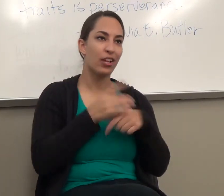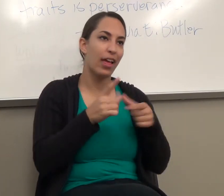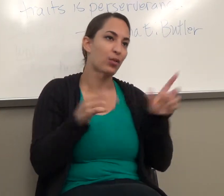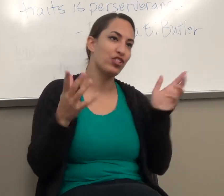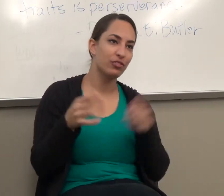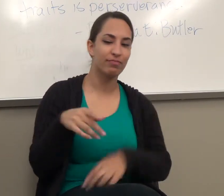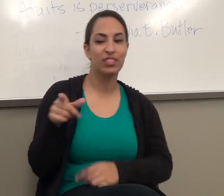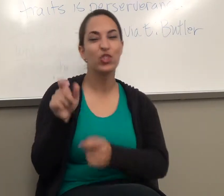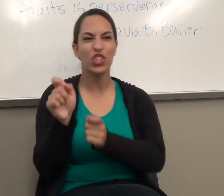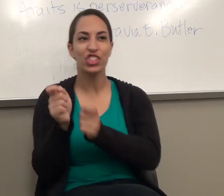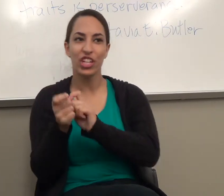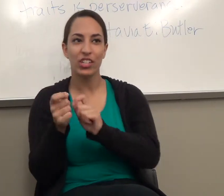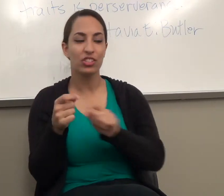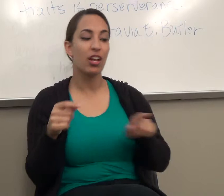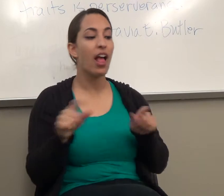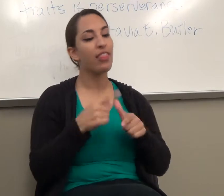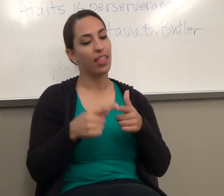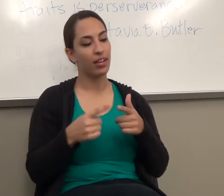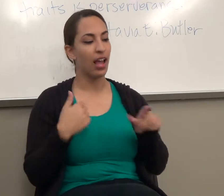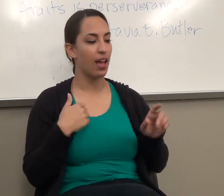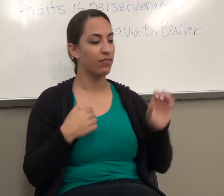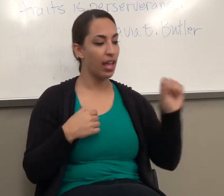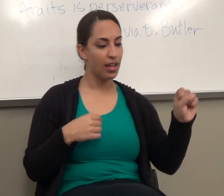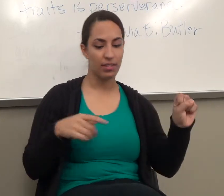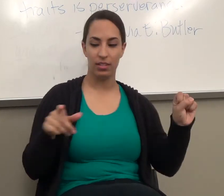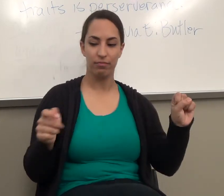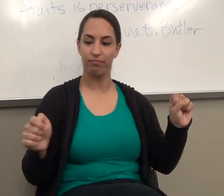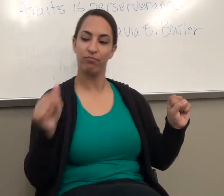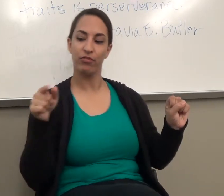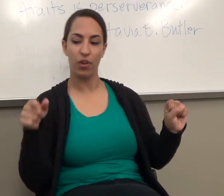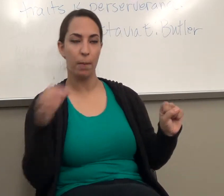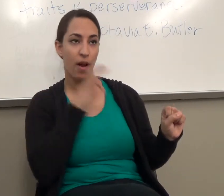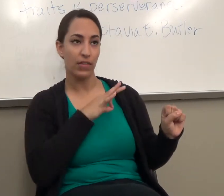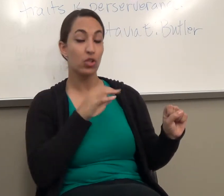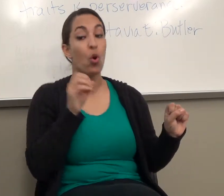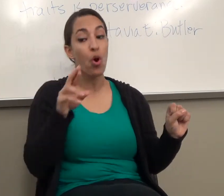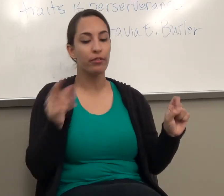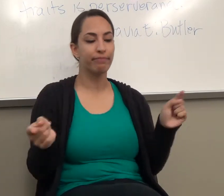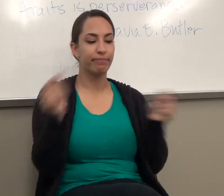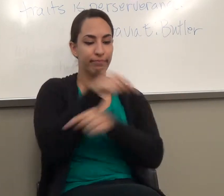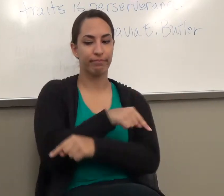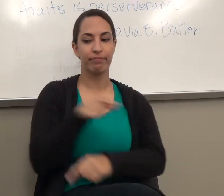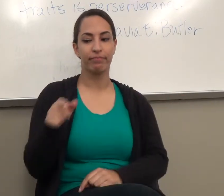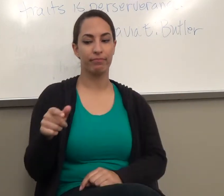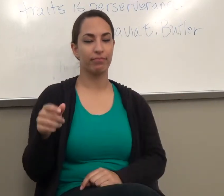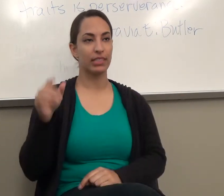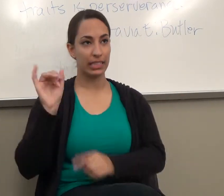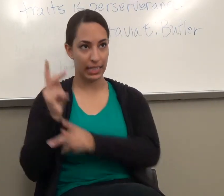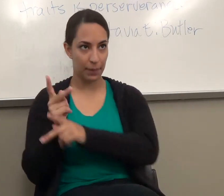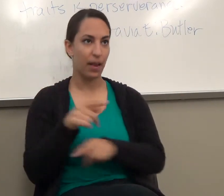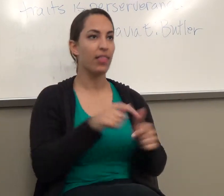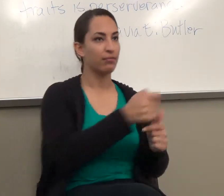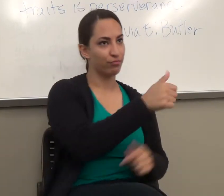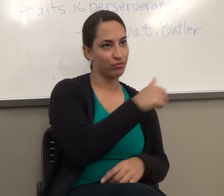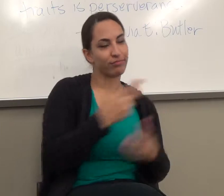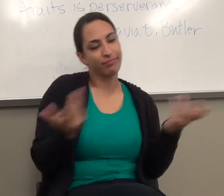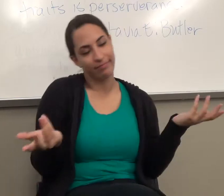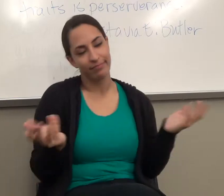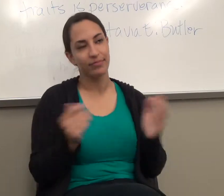you're looking like, what is this? I know, it's confusing. Let me just rest your mind. Mostly, and one of the reasons